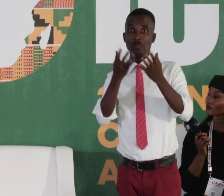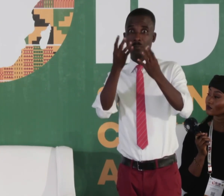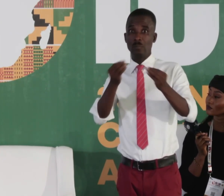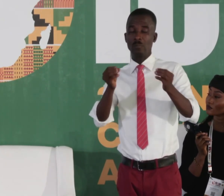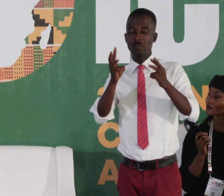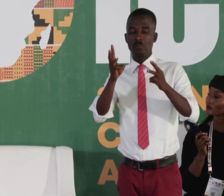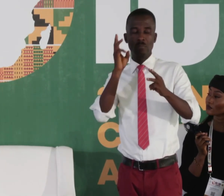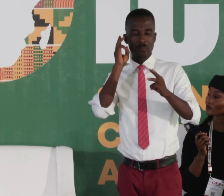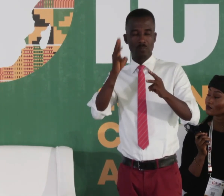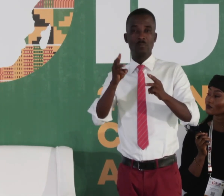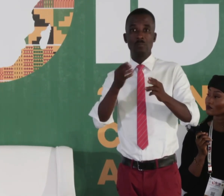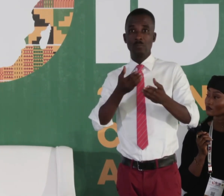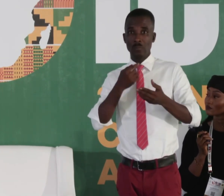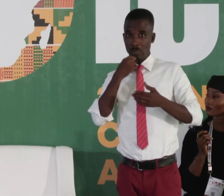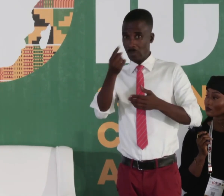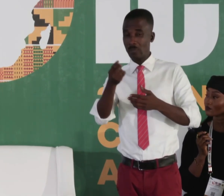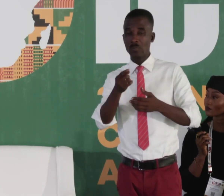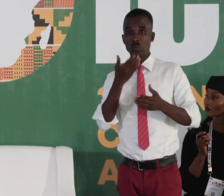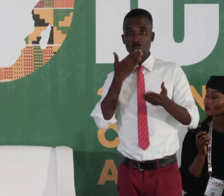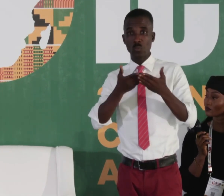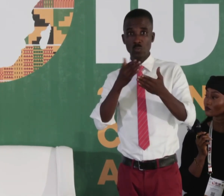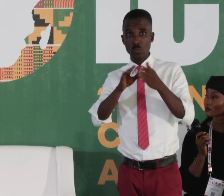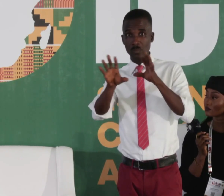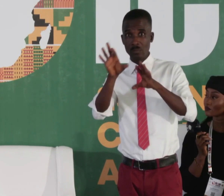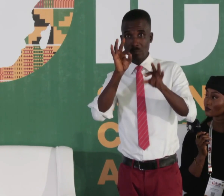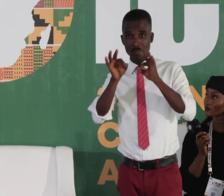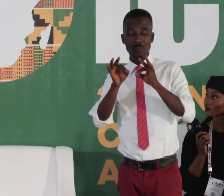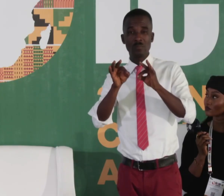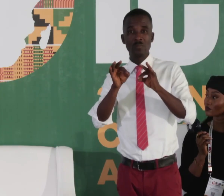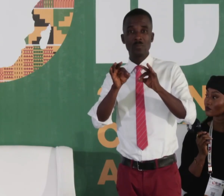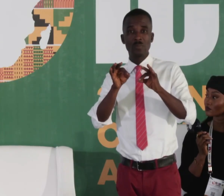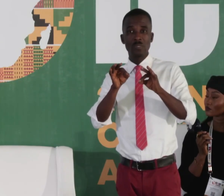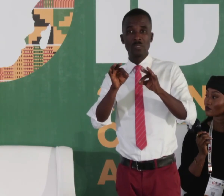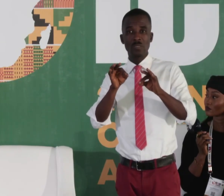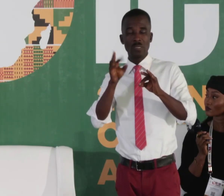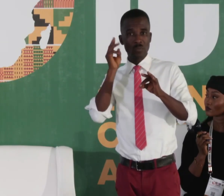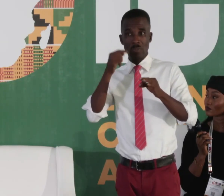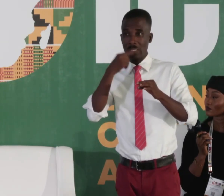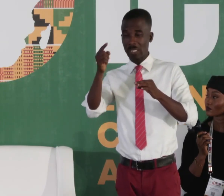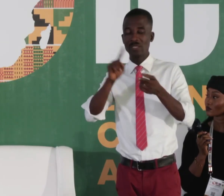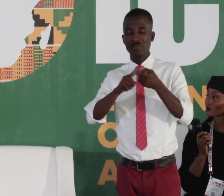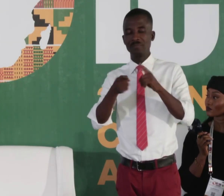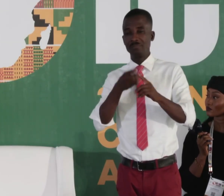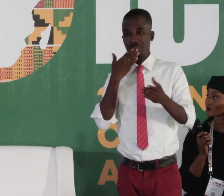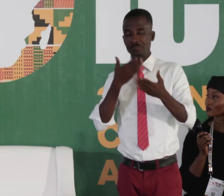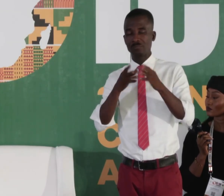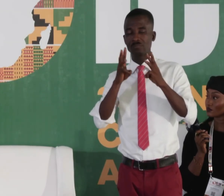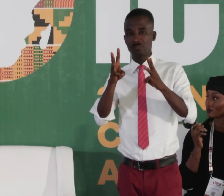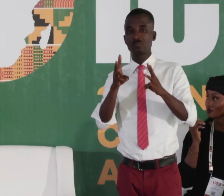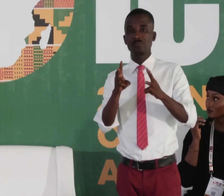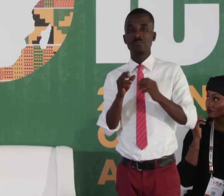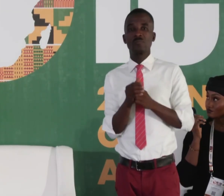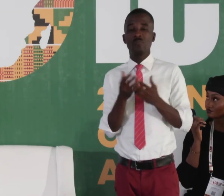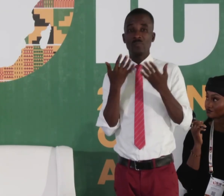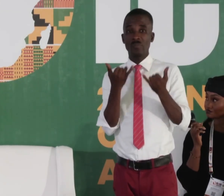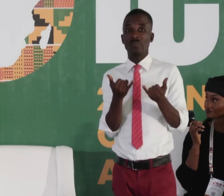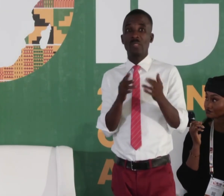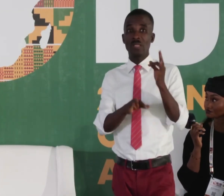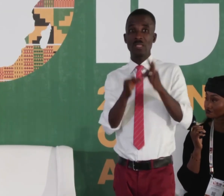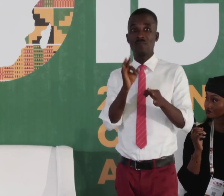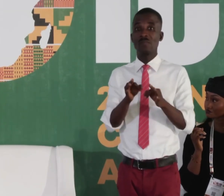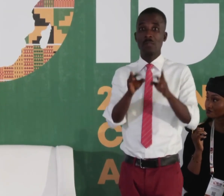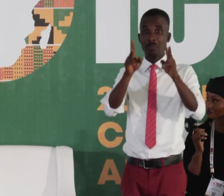options, they will recommend the long-acting injectables to their partners. We now recommend that if at